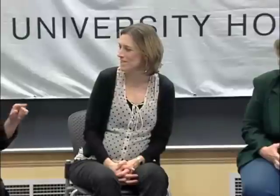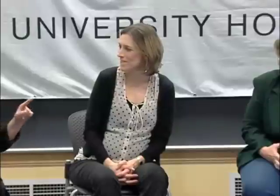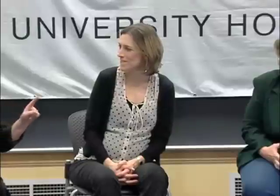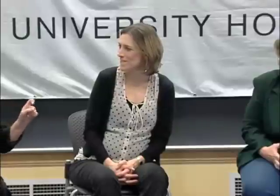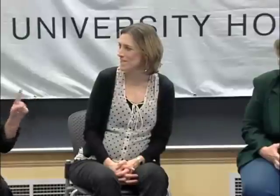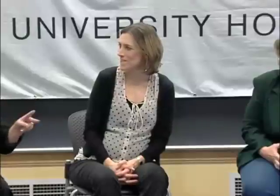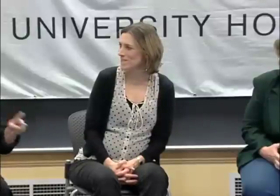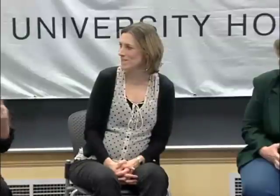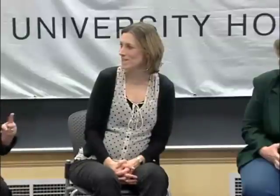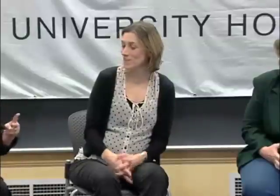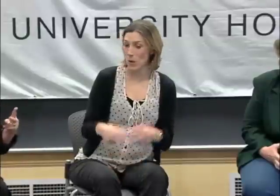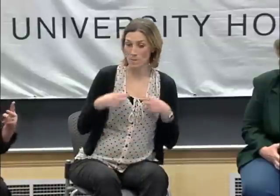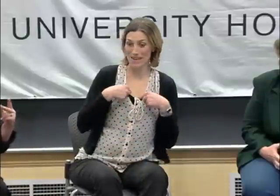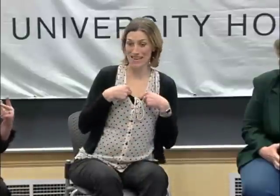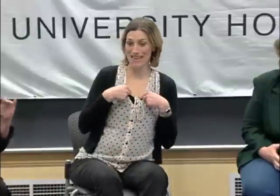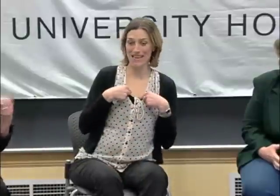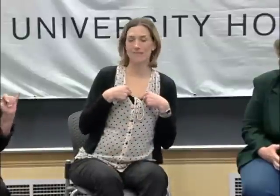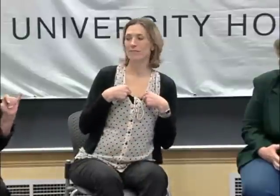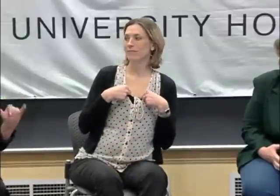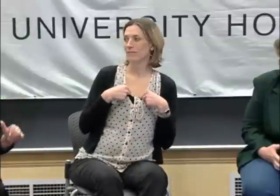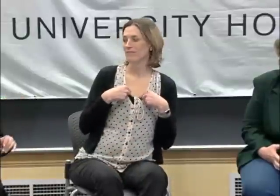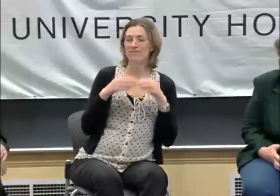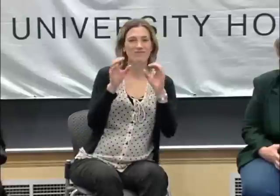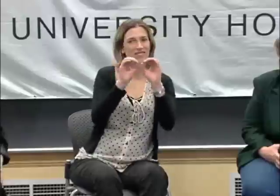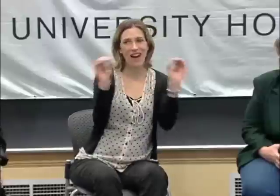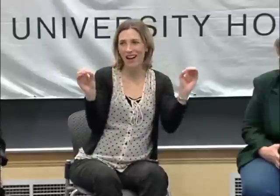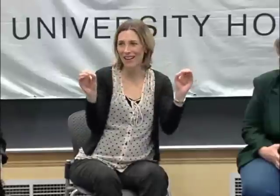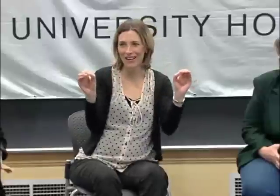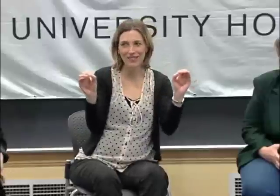Anybody that you saw that was Oh, similar? me? No, none.